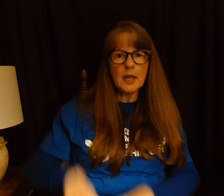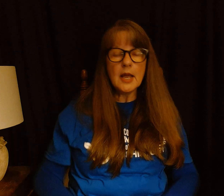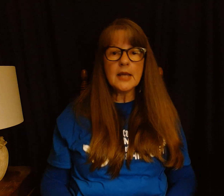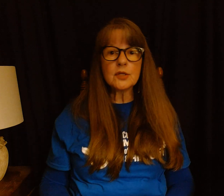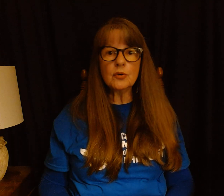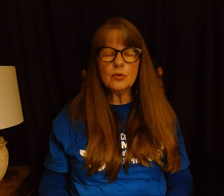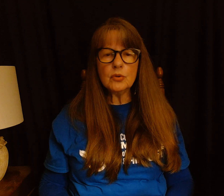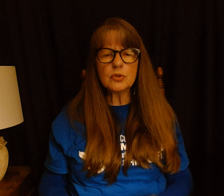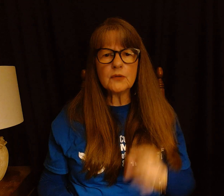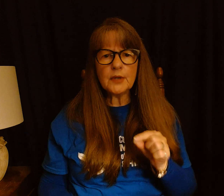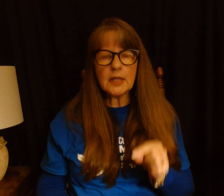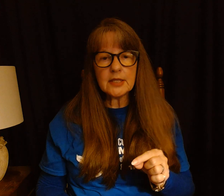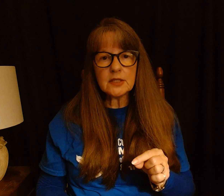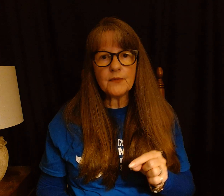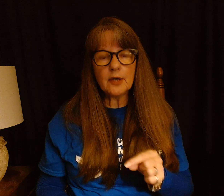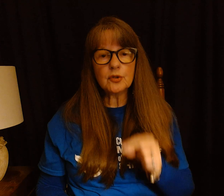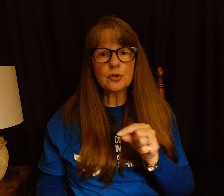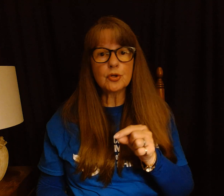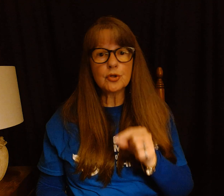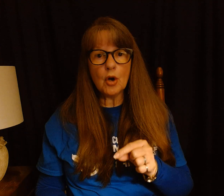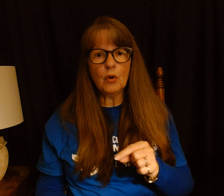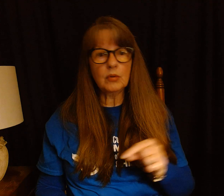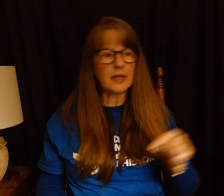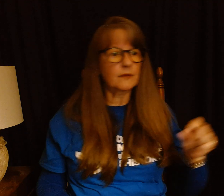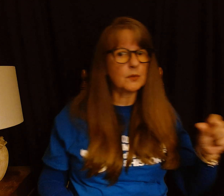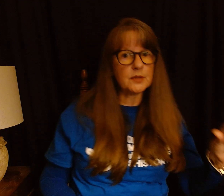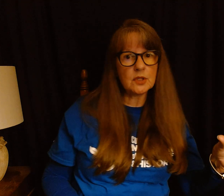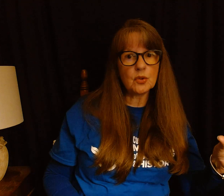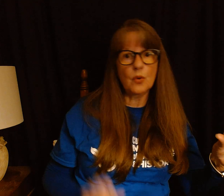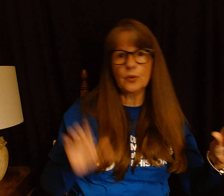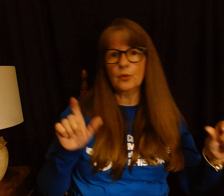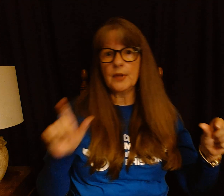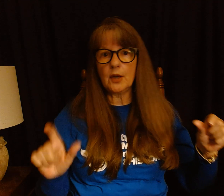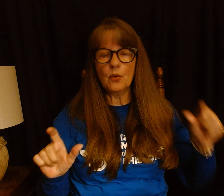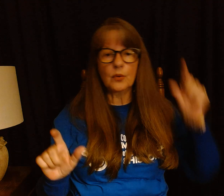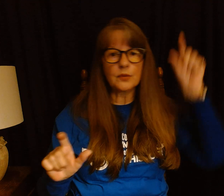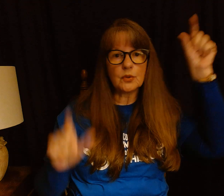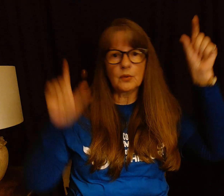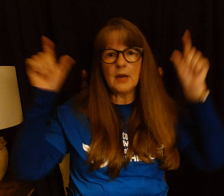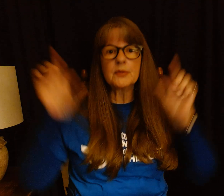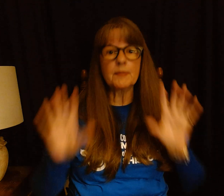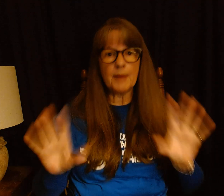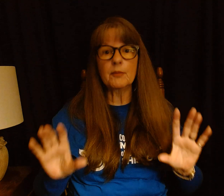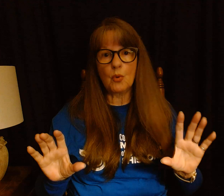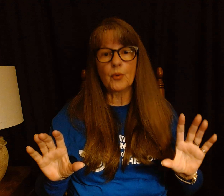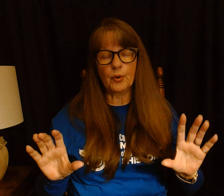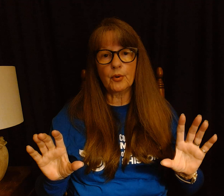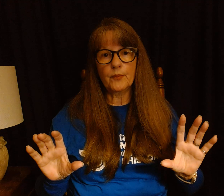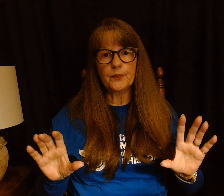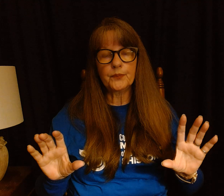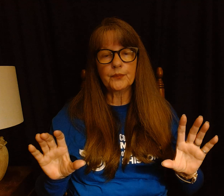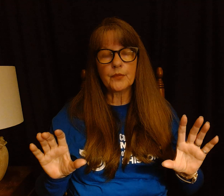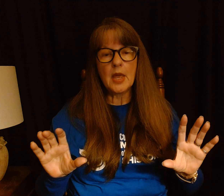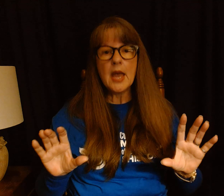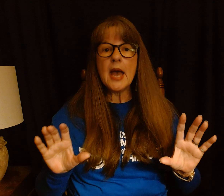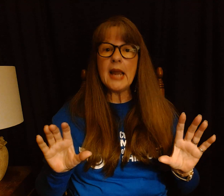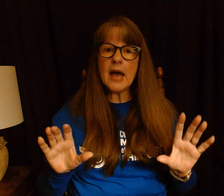And so you use different classifiers to show, like, if it was this corner or that corner, this corner. It was a bottom corner. And I don't